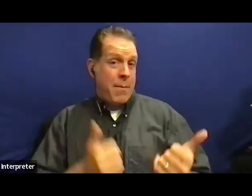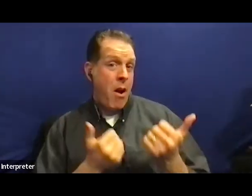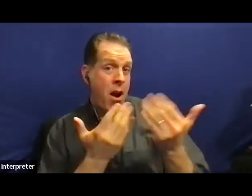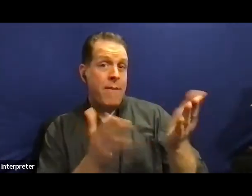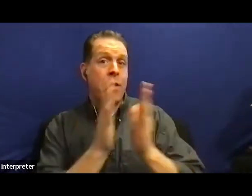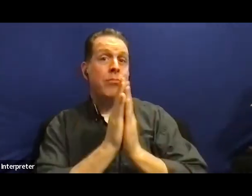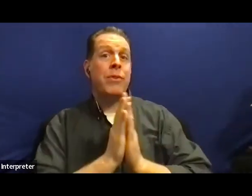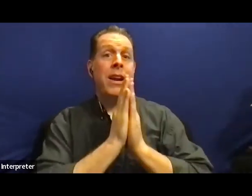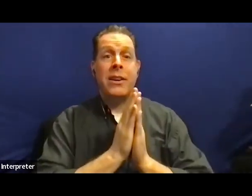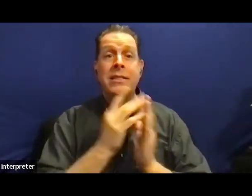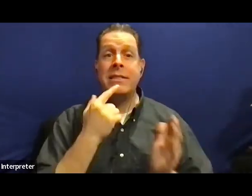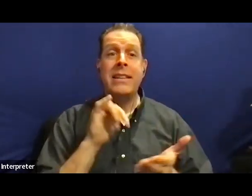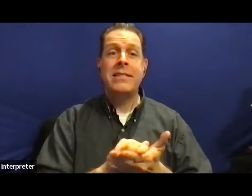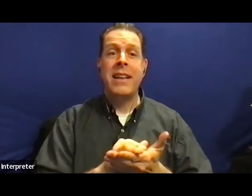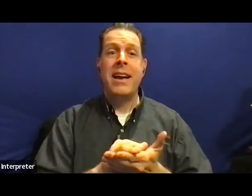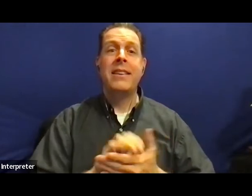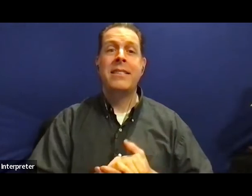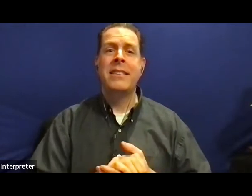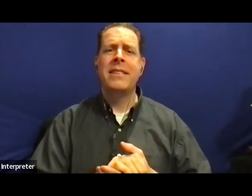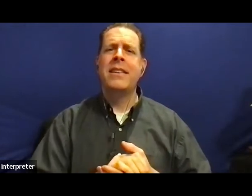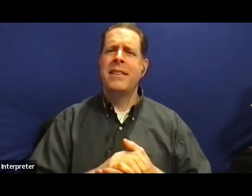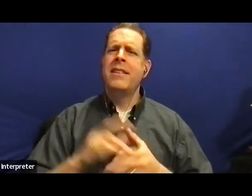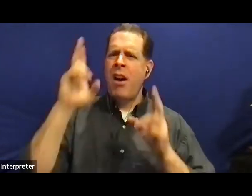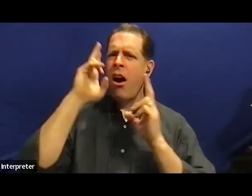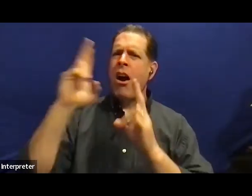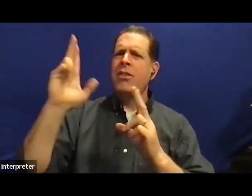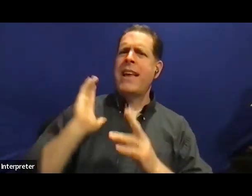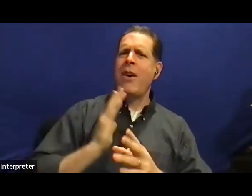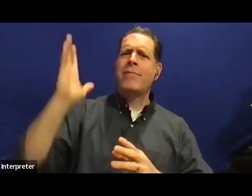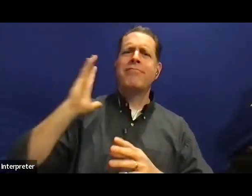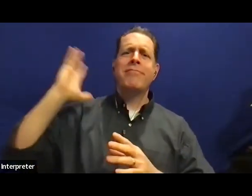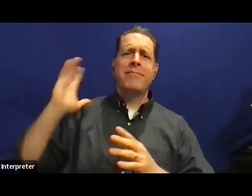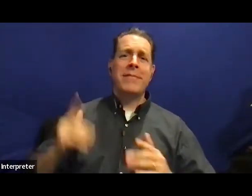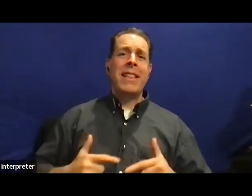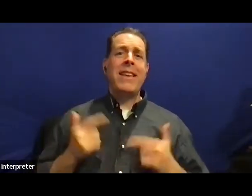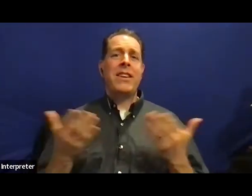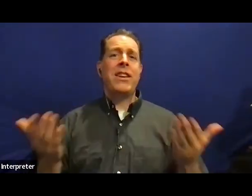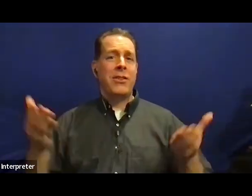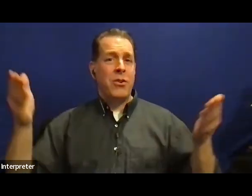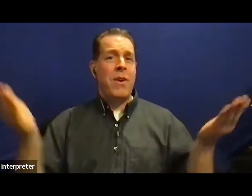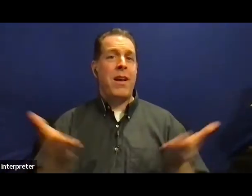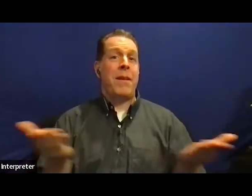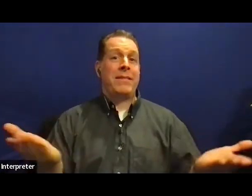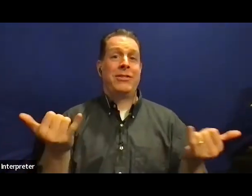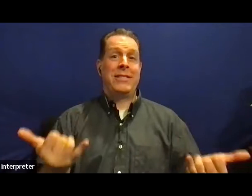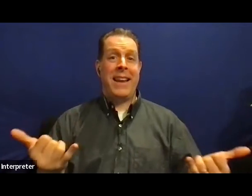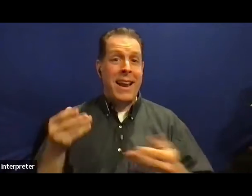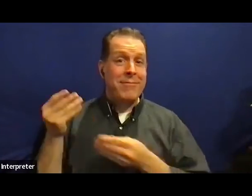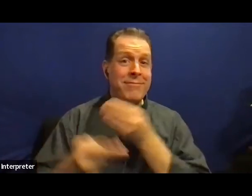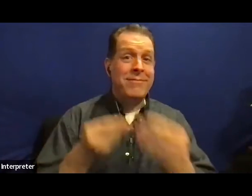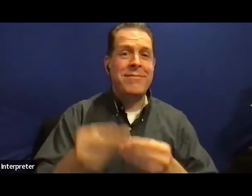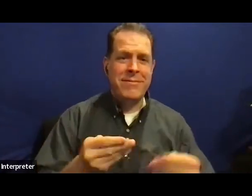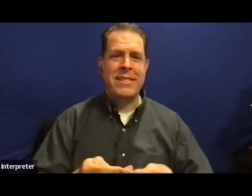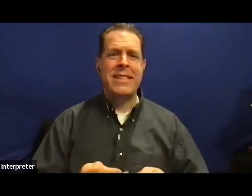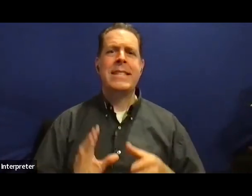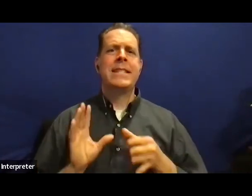that says, that honors our ancestors that have welcomed us here today. Sapa and